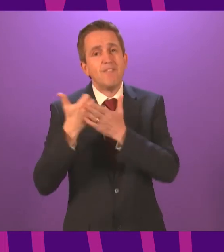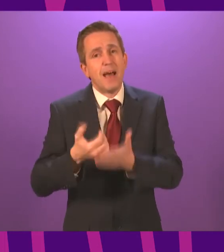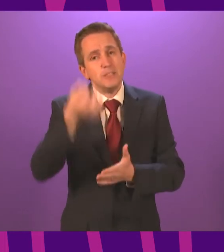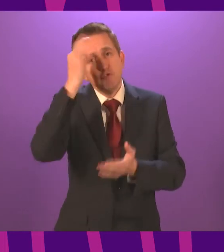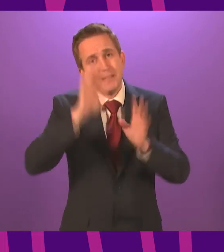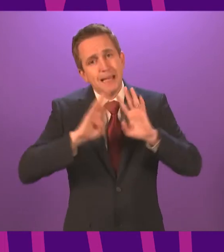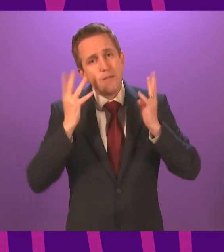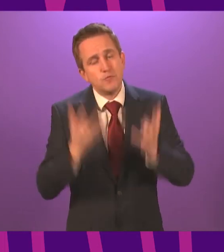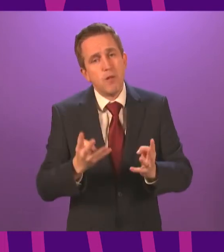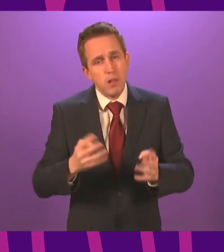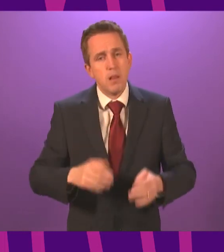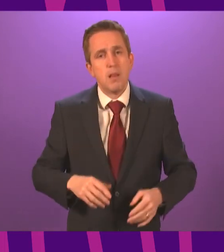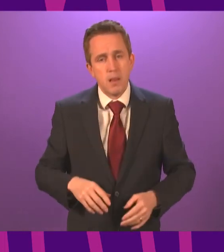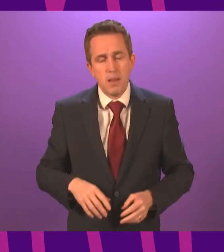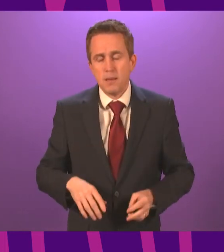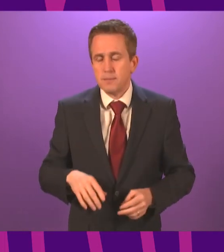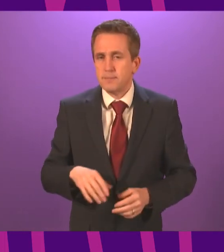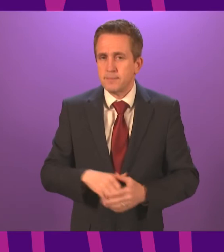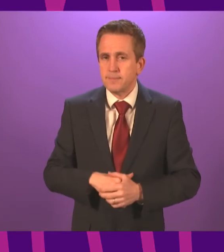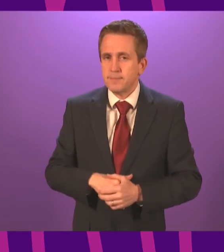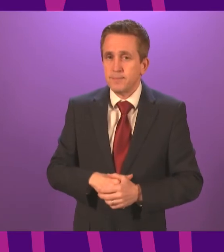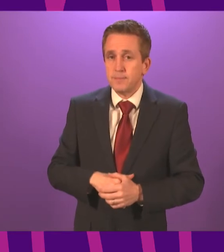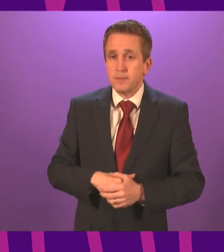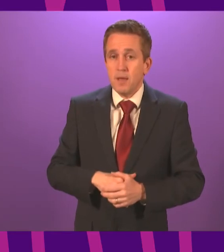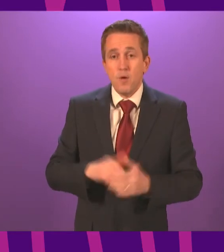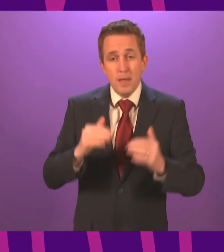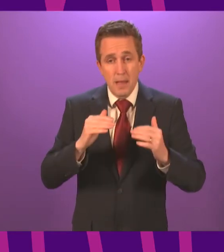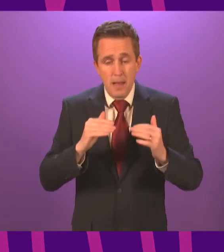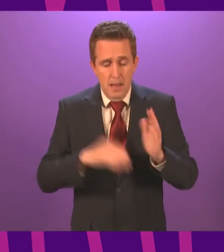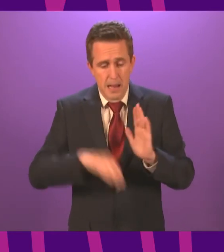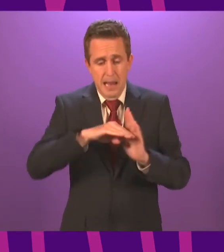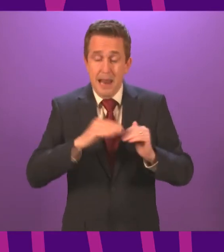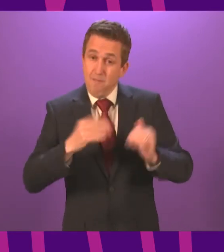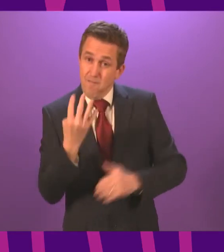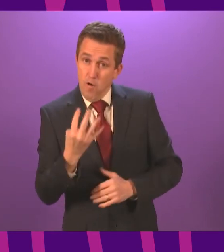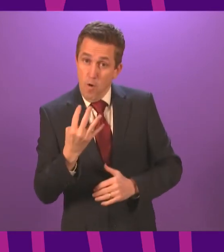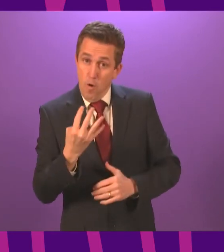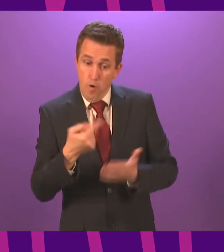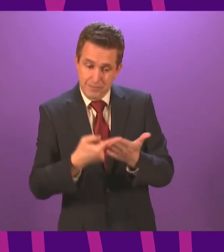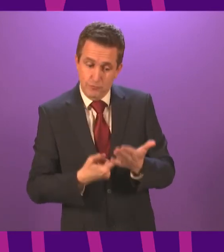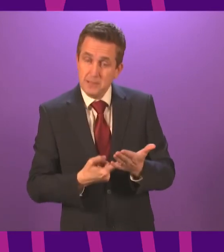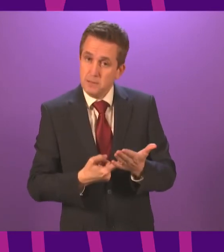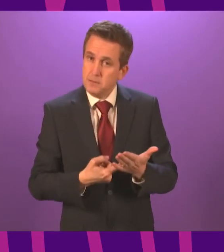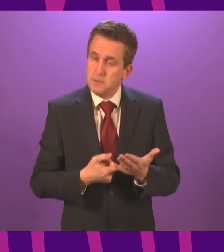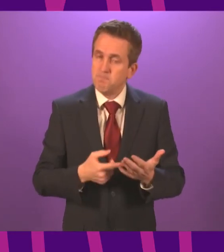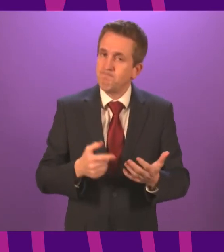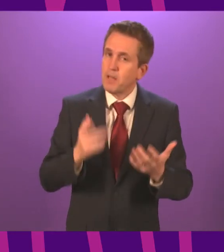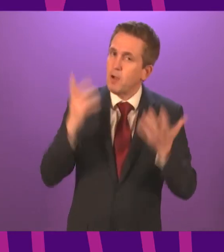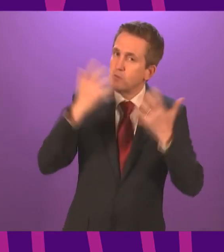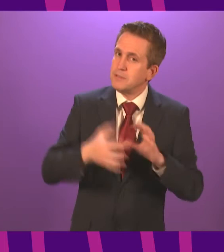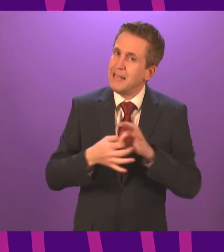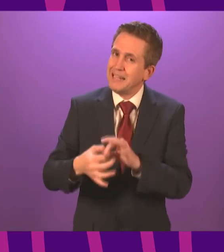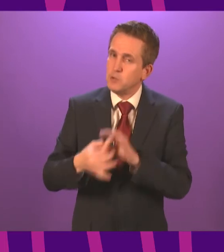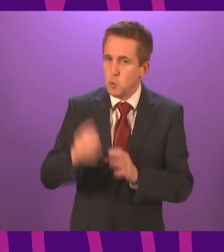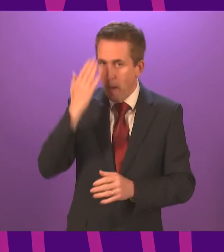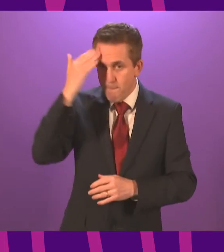I also want to draw attention to another consequence of the introduction of Level 4 restrictions, and that's on people's mental health.